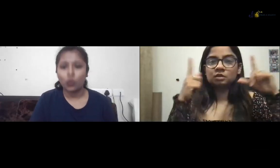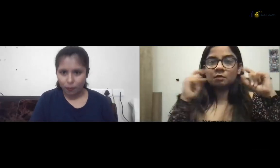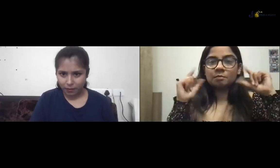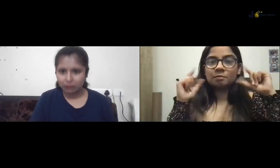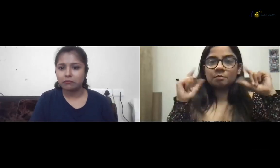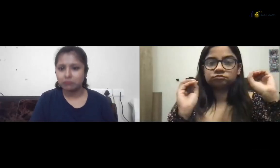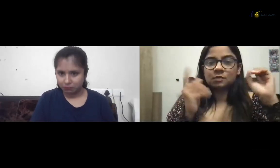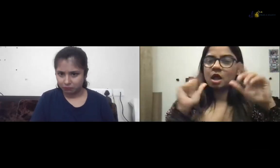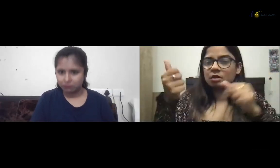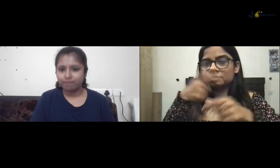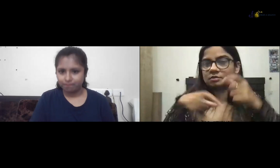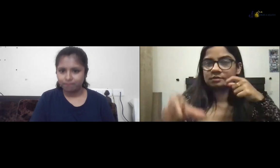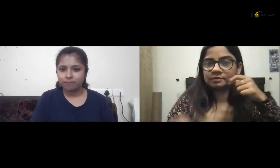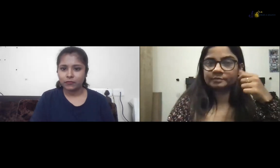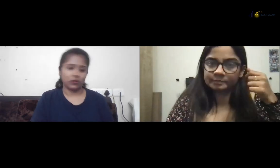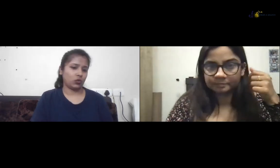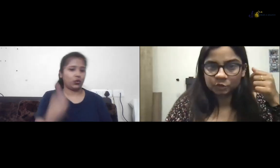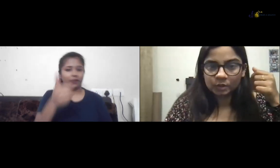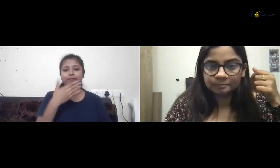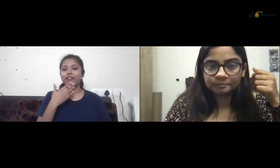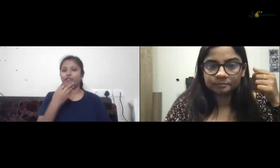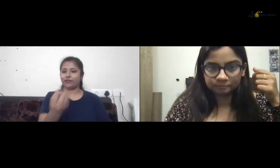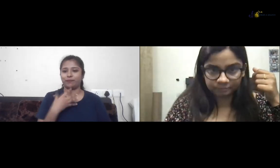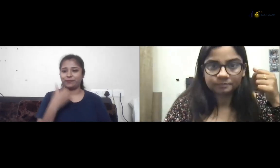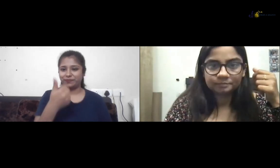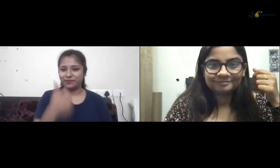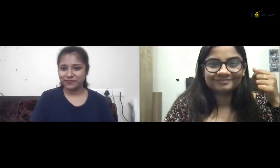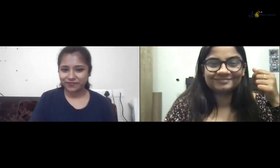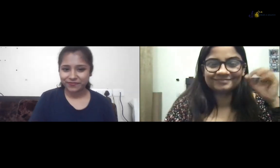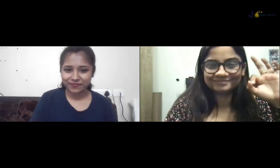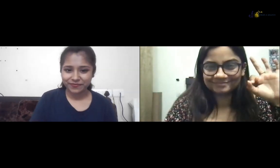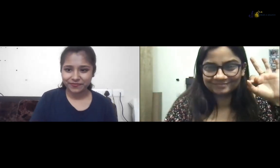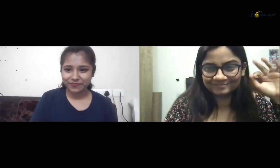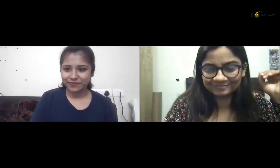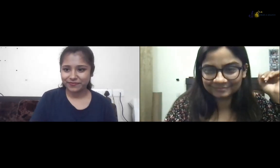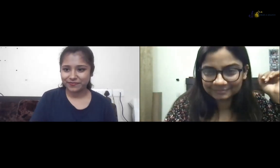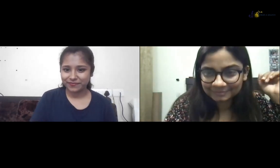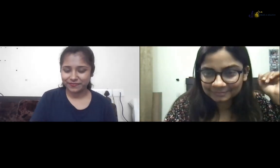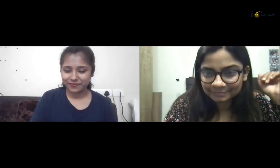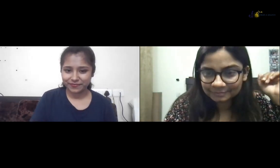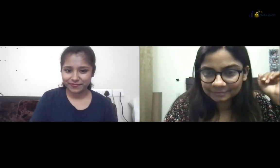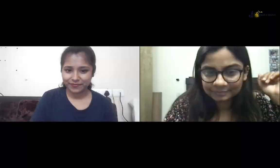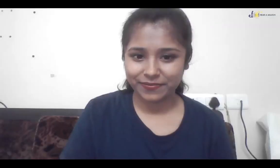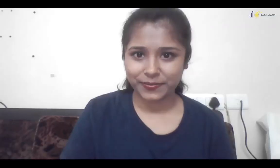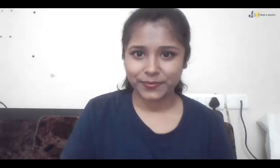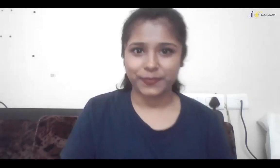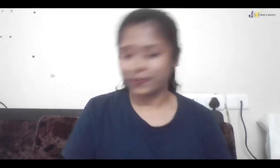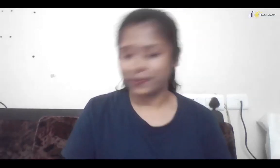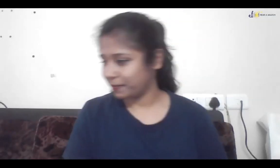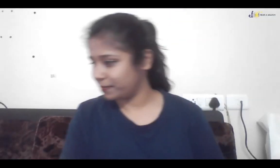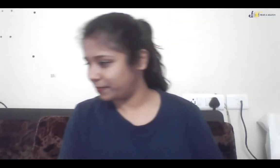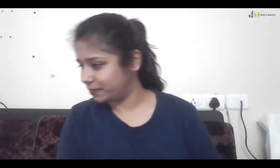Sweta, video is not available. We can't spotlight her. You can call another panelist. You can call another panelist.